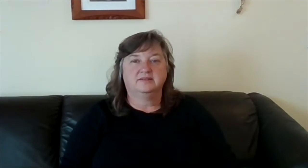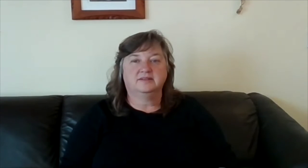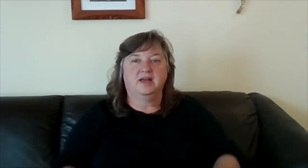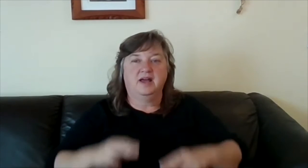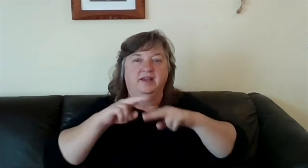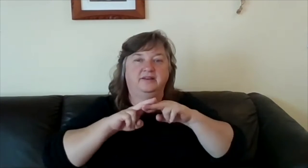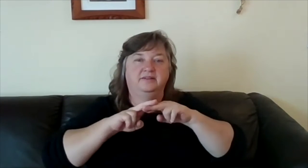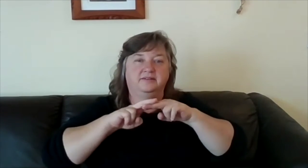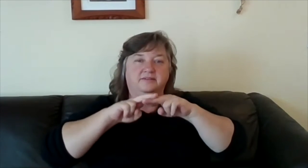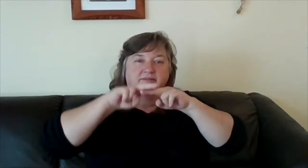Slide.